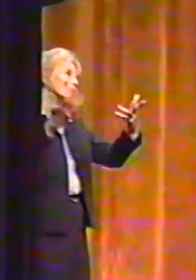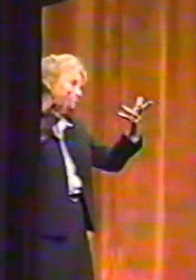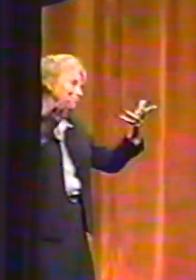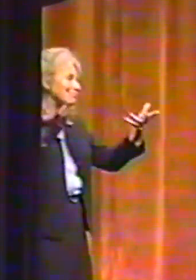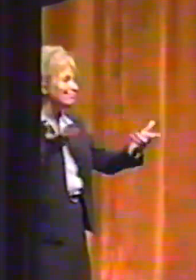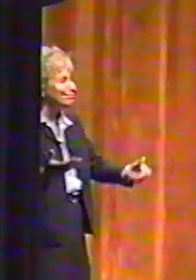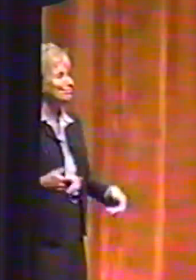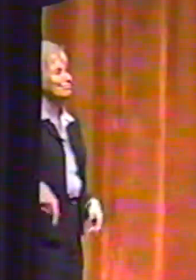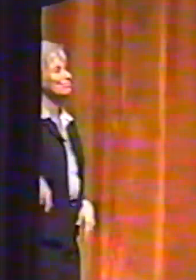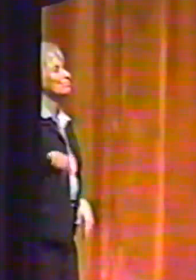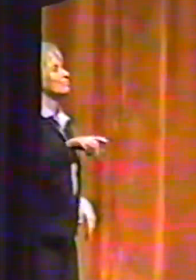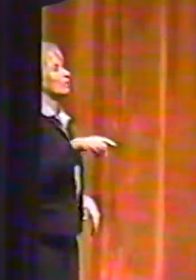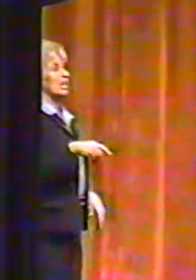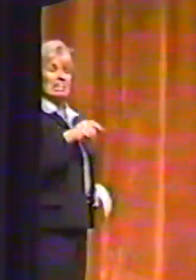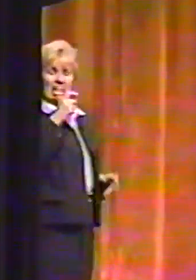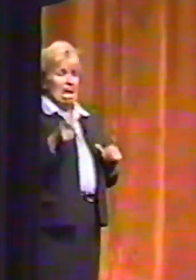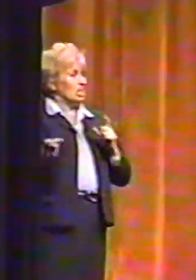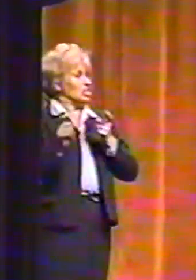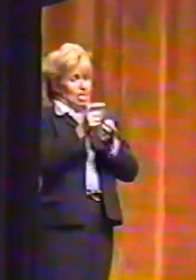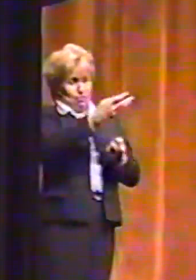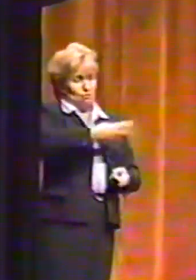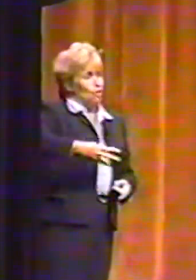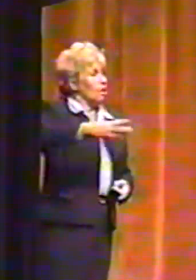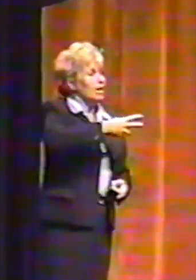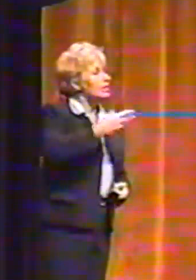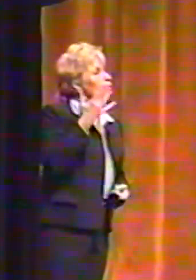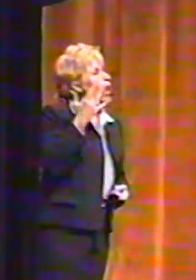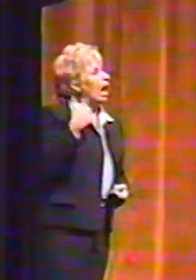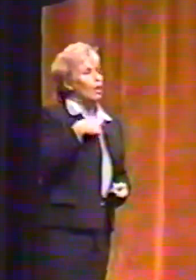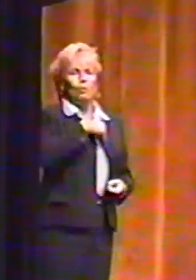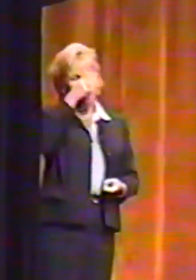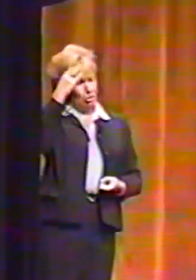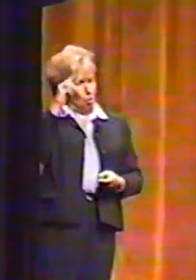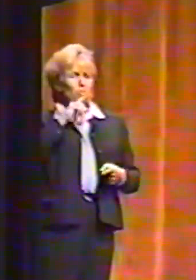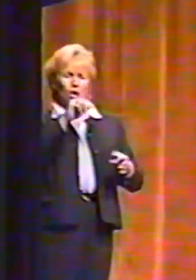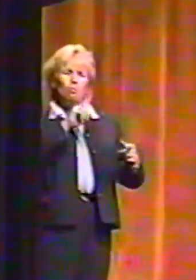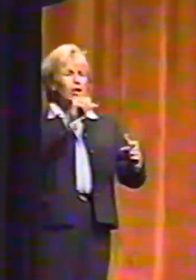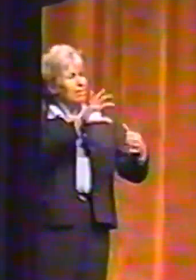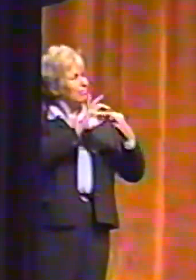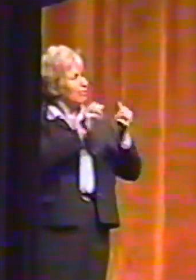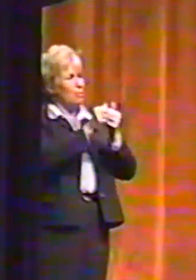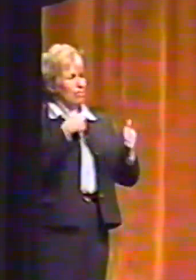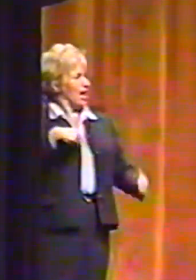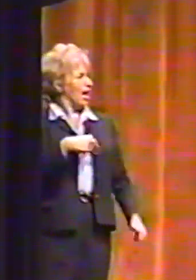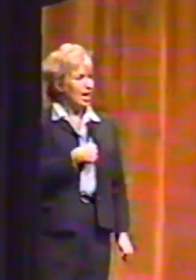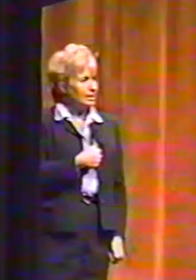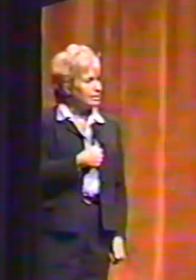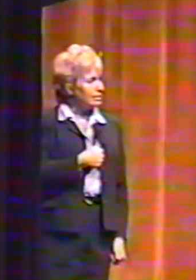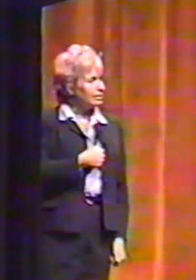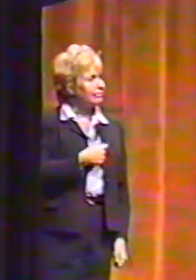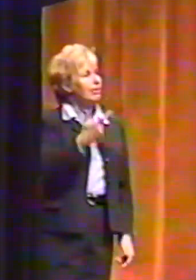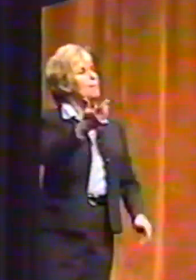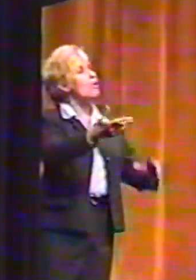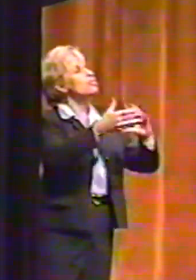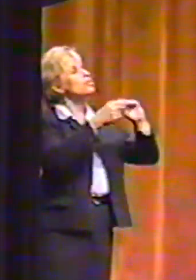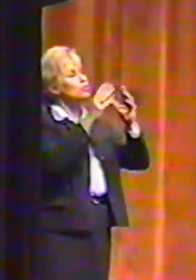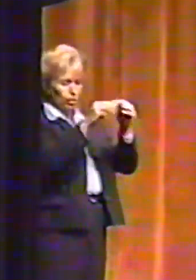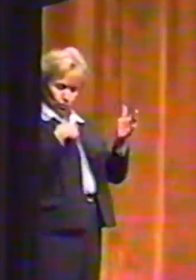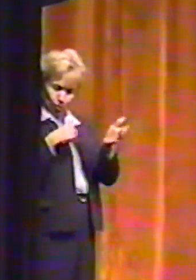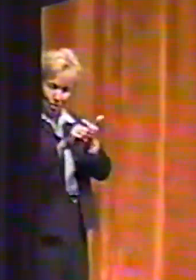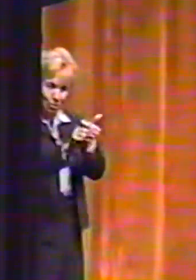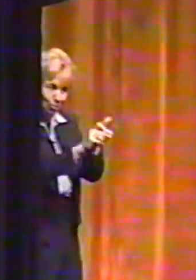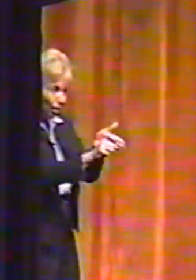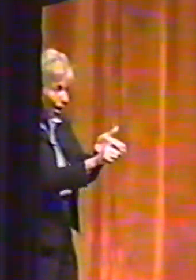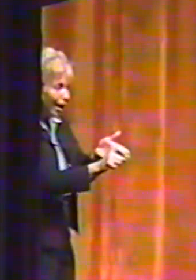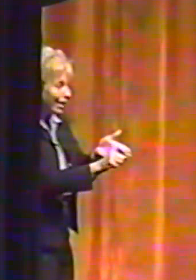It hasn't changed the four of us because we know that it's not really about us. It's about the stories we write, and most importantly, it's about